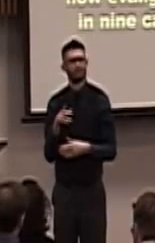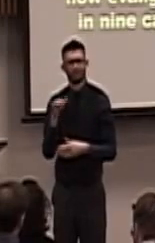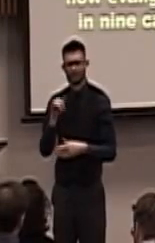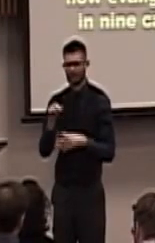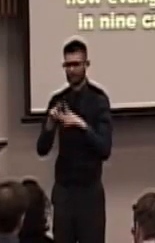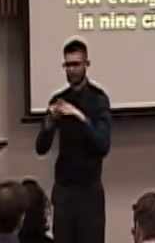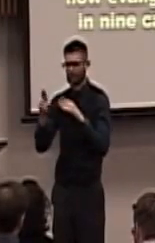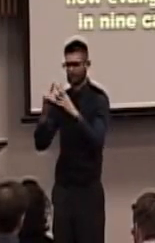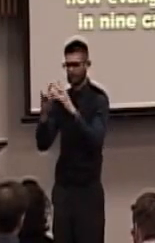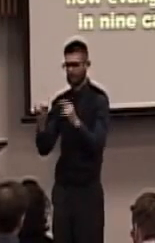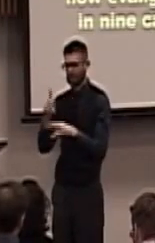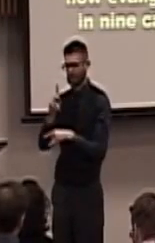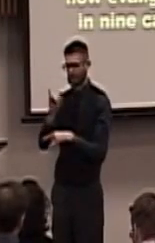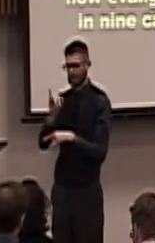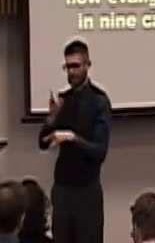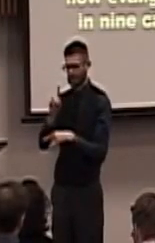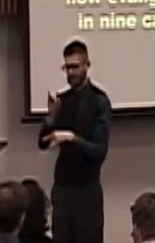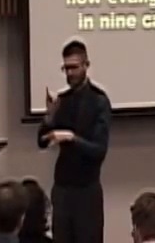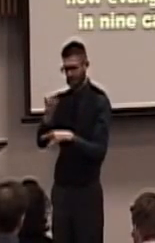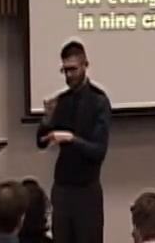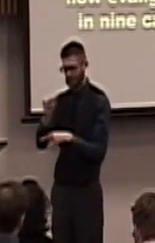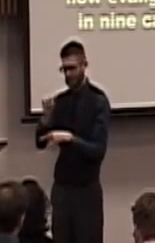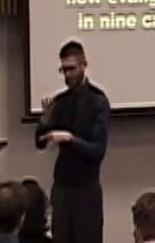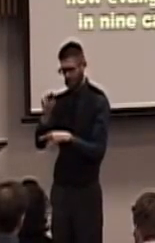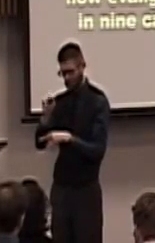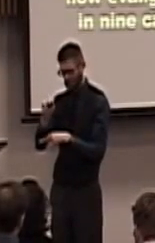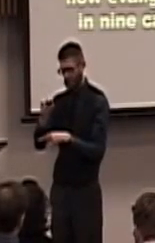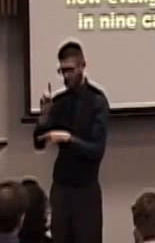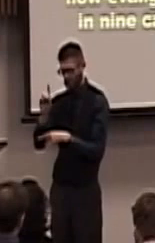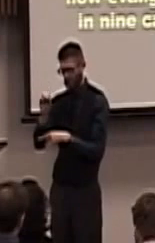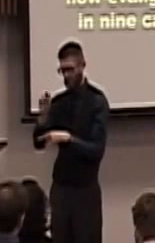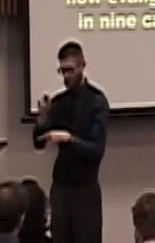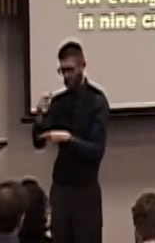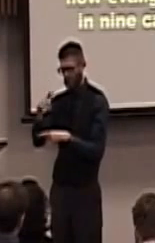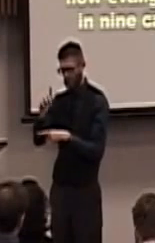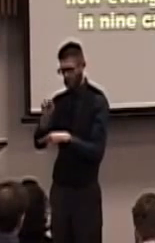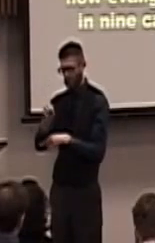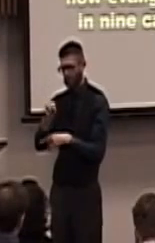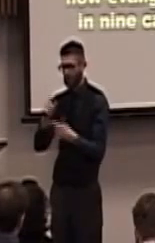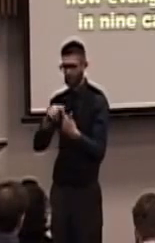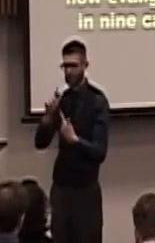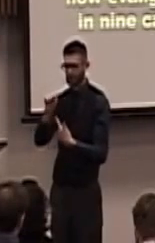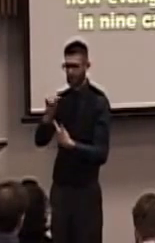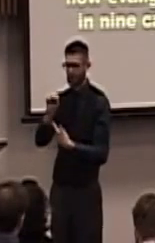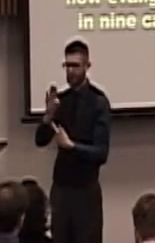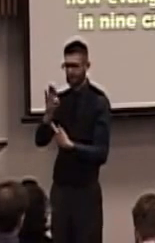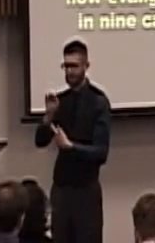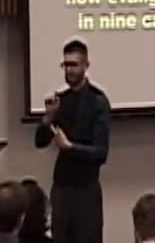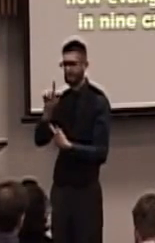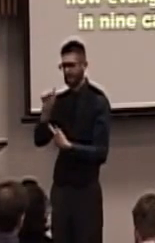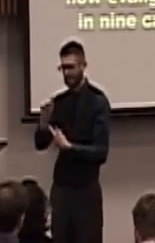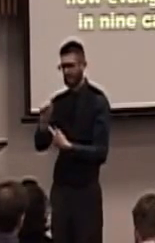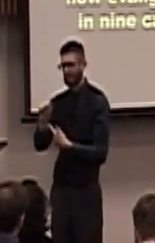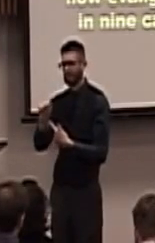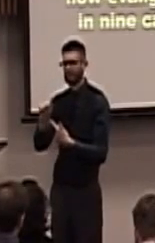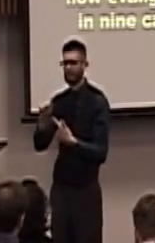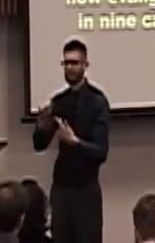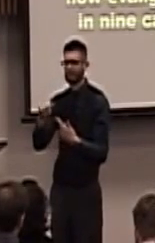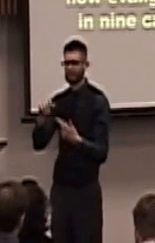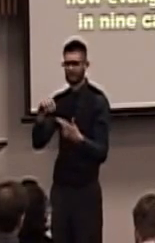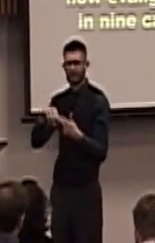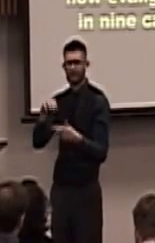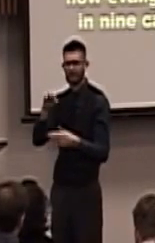full, and Kakuma in Kenya, and in Gambela refugee camp in